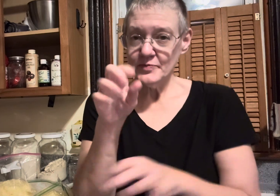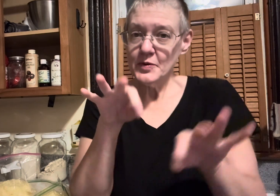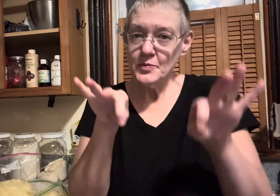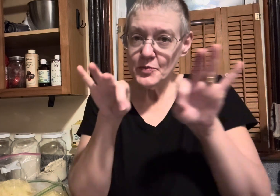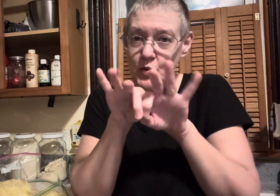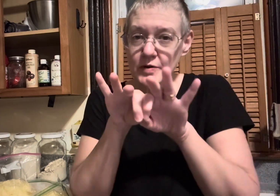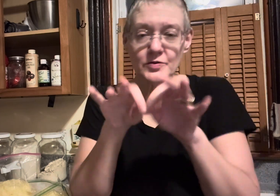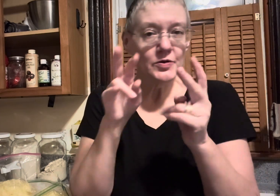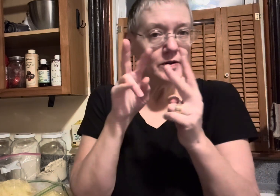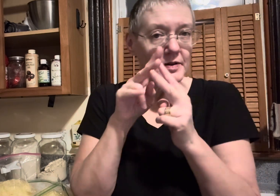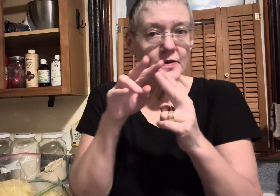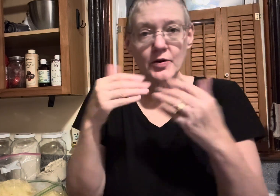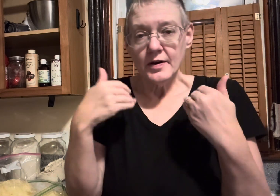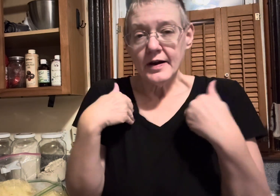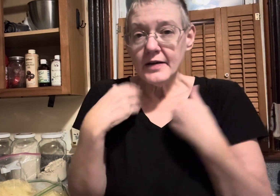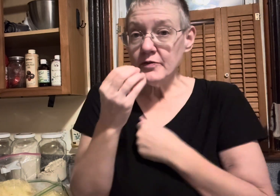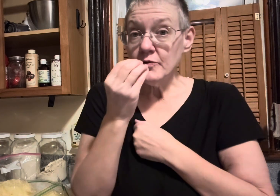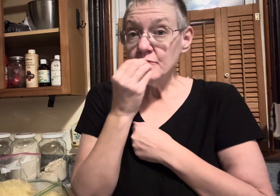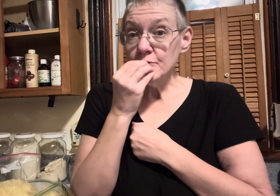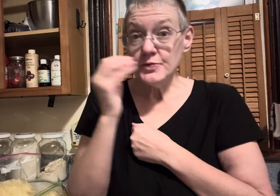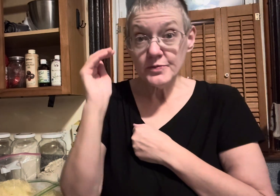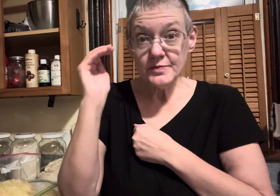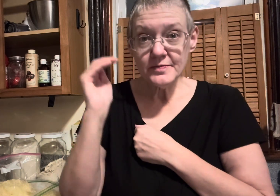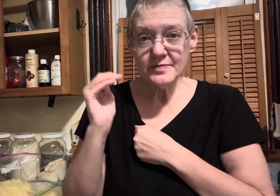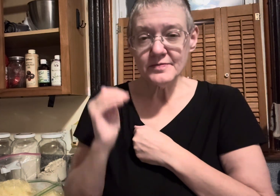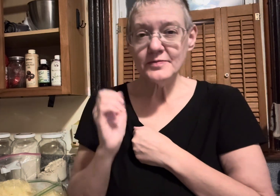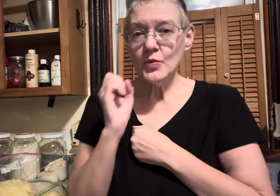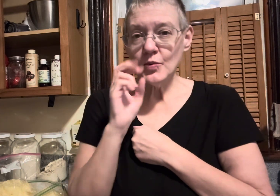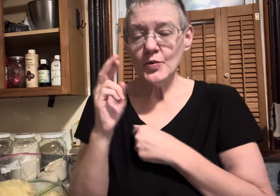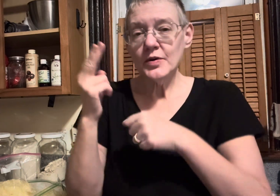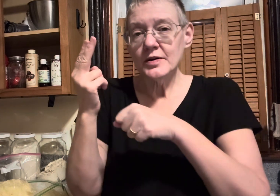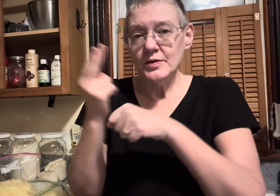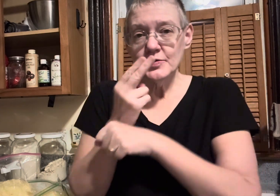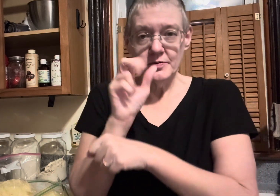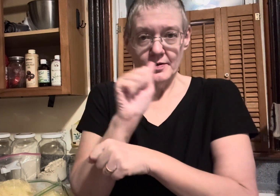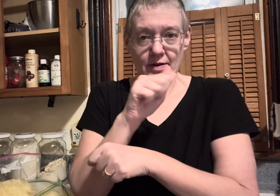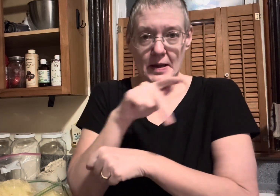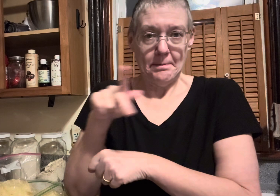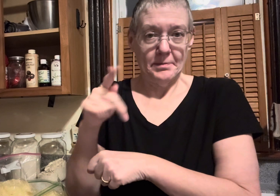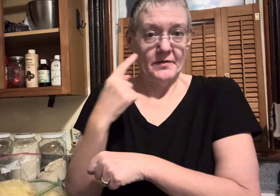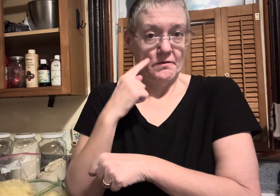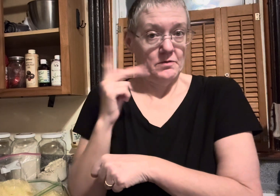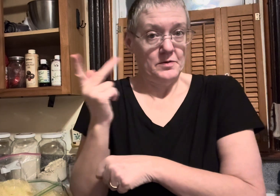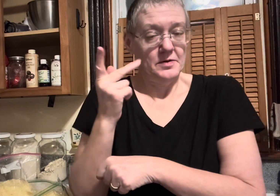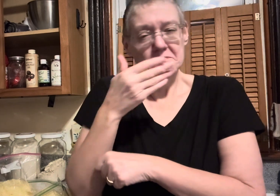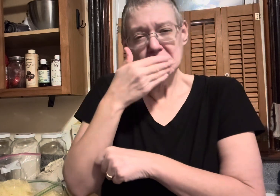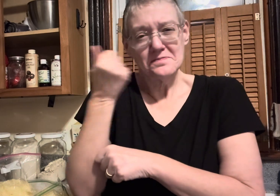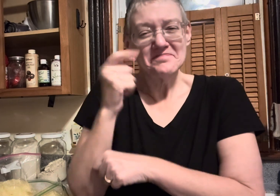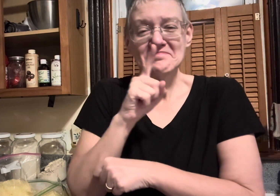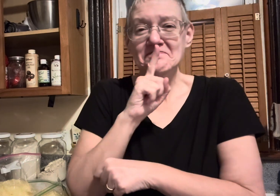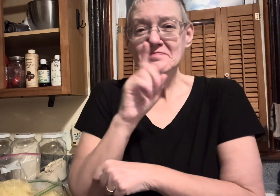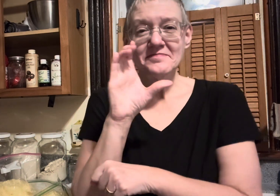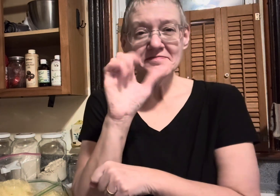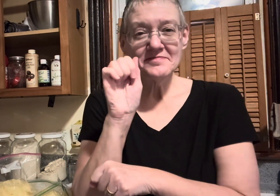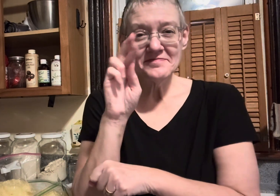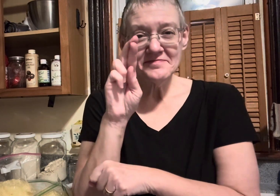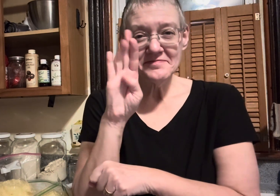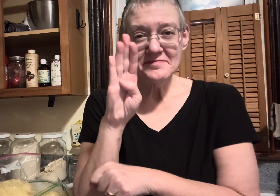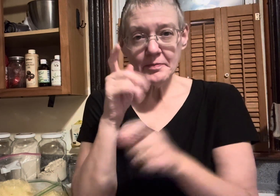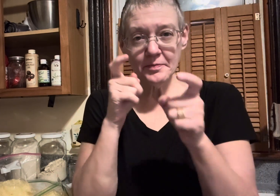So you need to either have a food list or use some type of app. And for us, we use